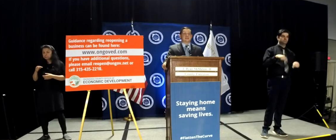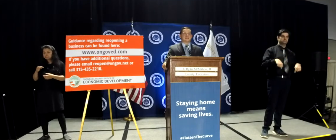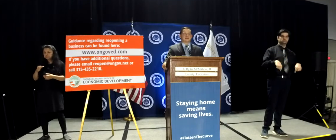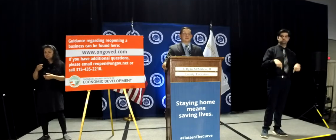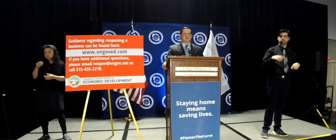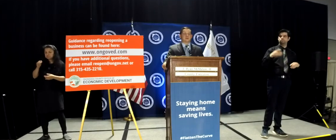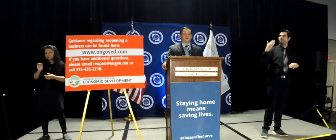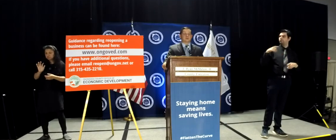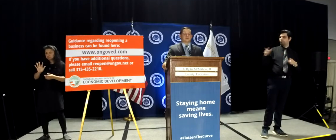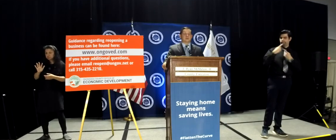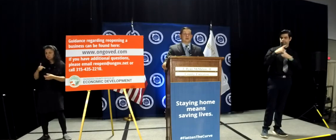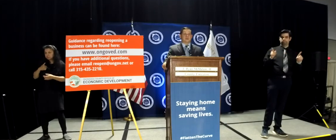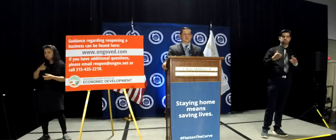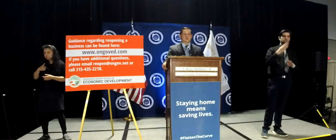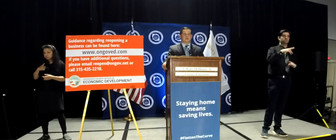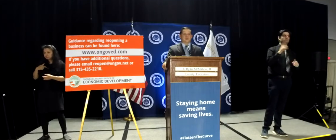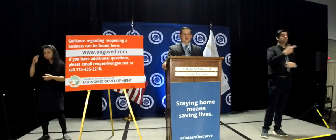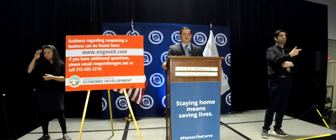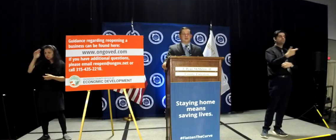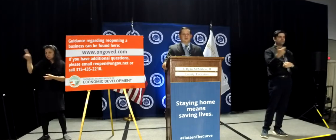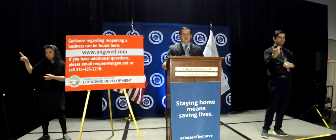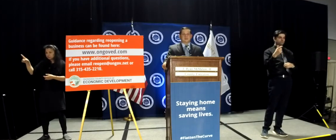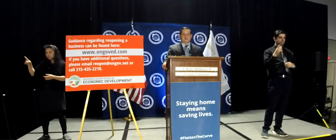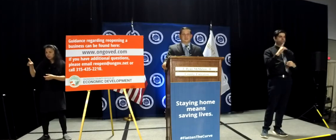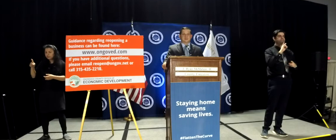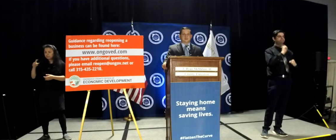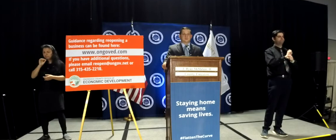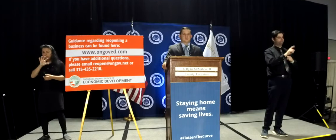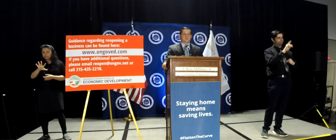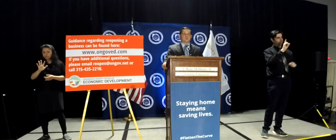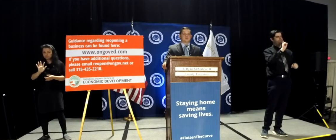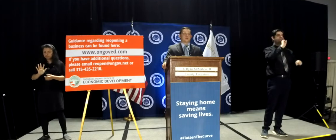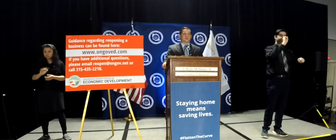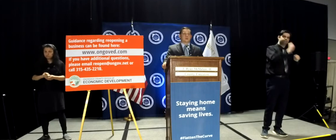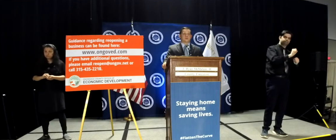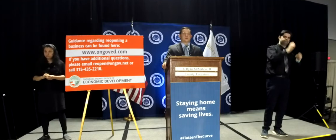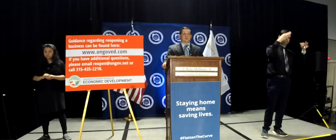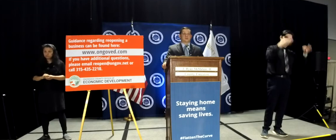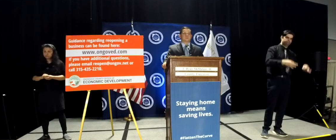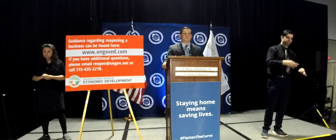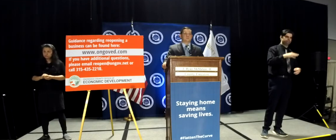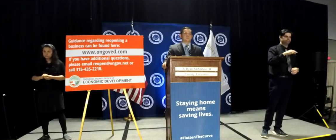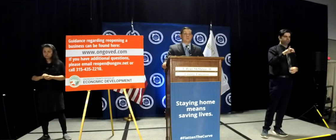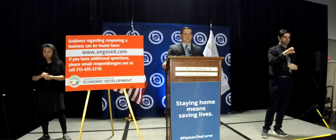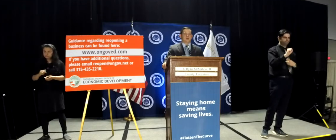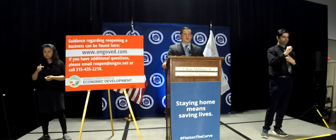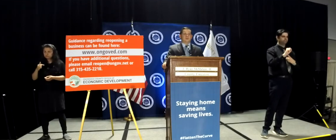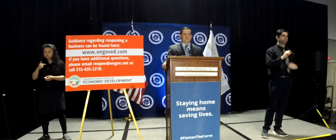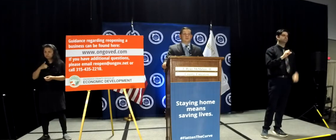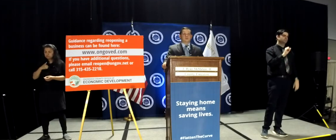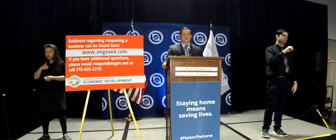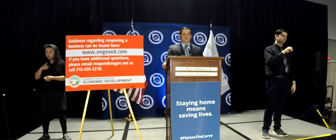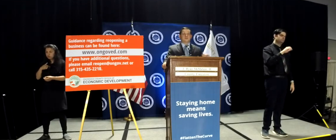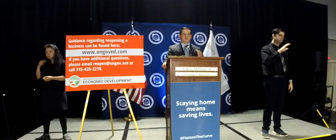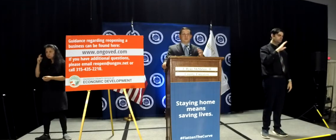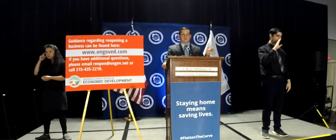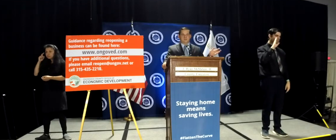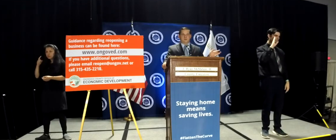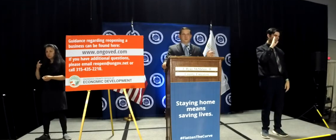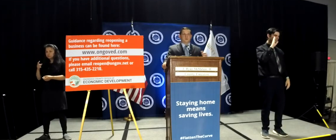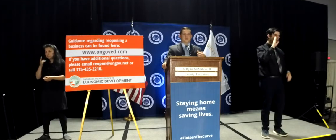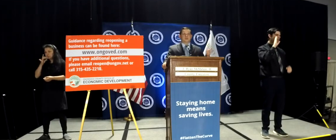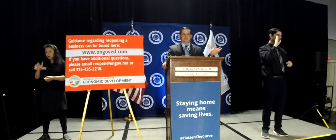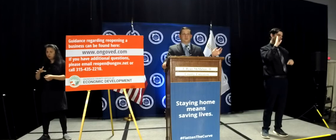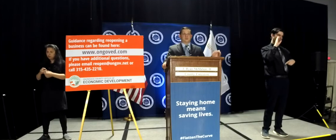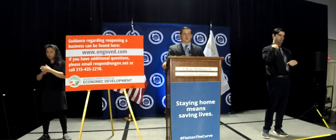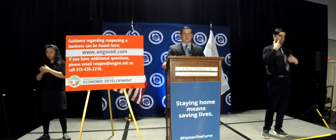the sense that the governor was going to make an announcement. I knew that, and I just had the sense that it was going in the right direction. You would get a feeling with